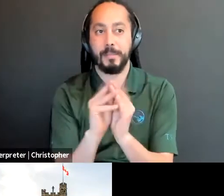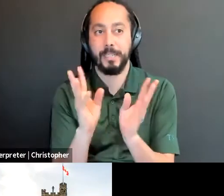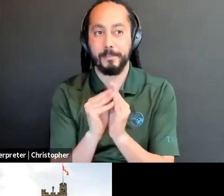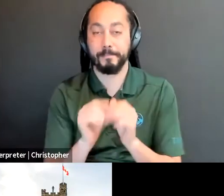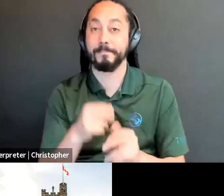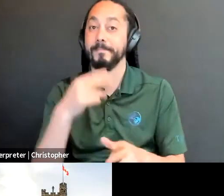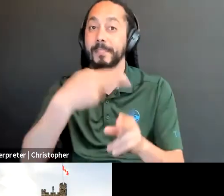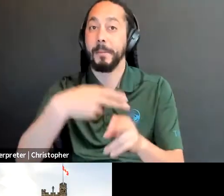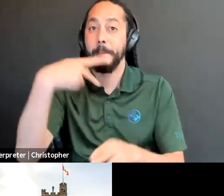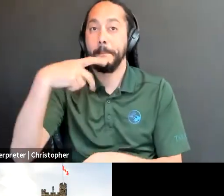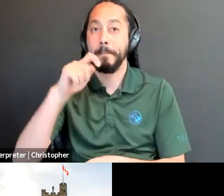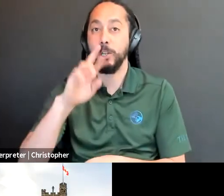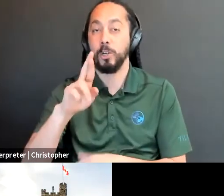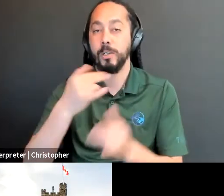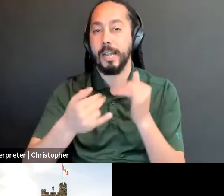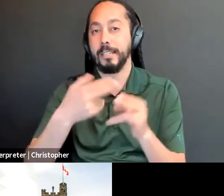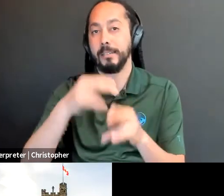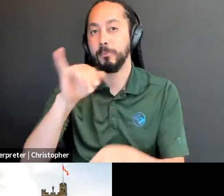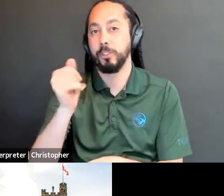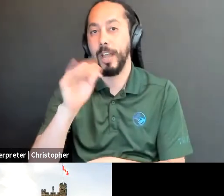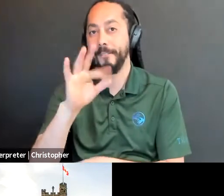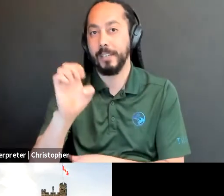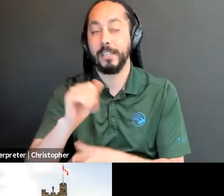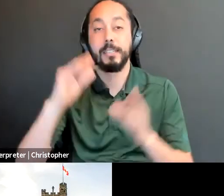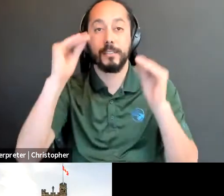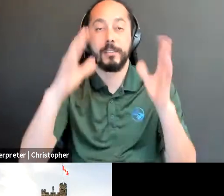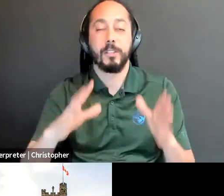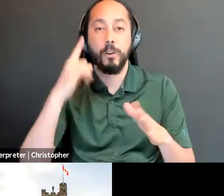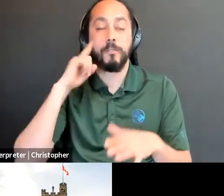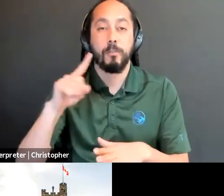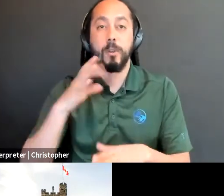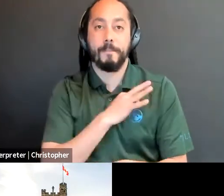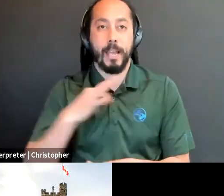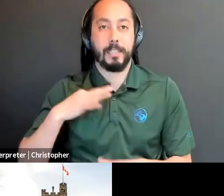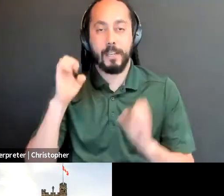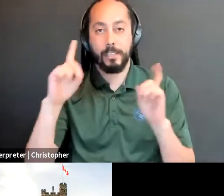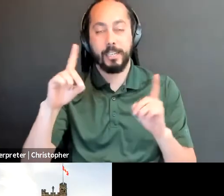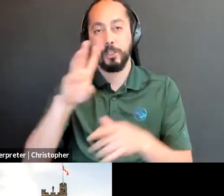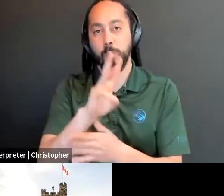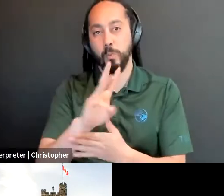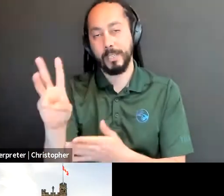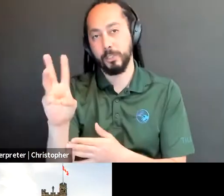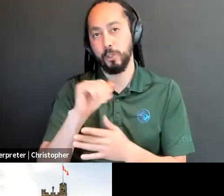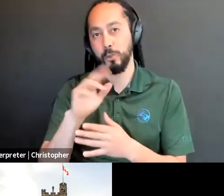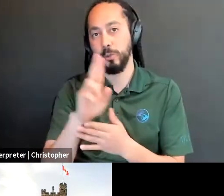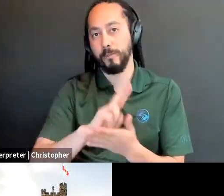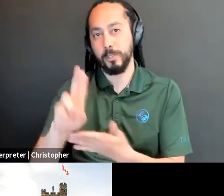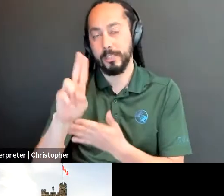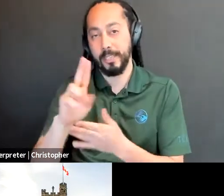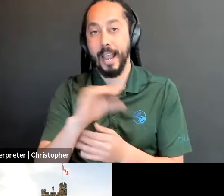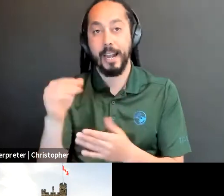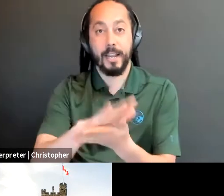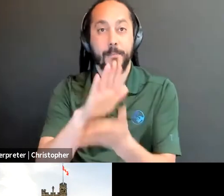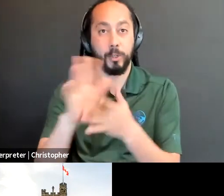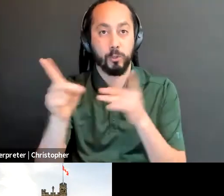Peter Jaffe is a professor in the Faculty of Education at Western University and the academic director at the Center